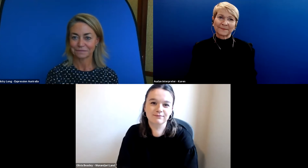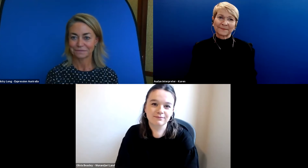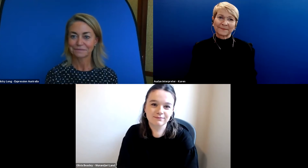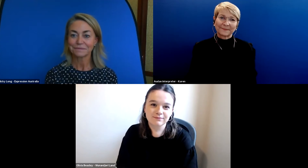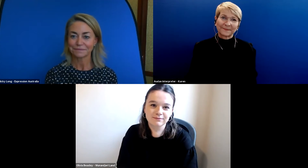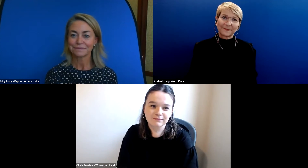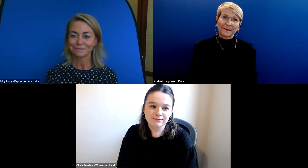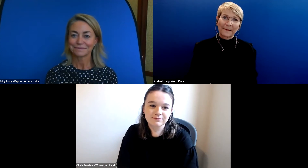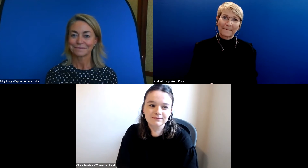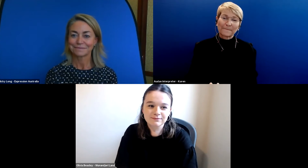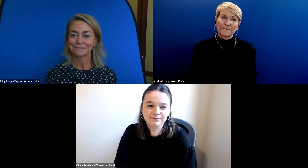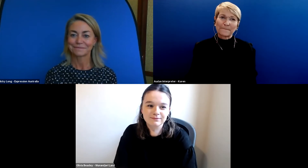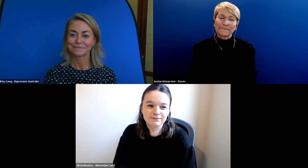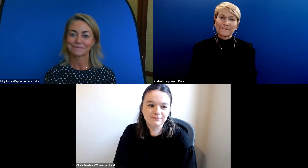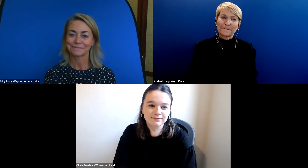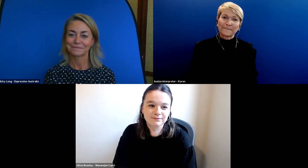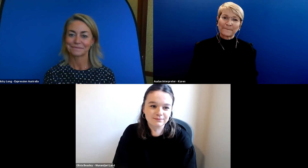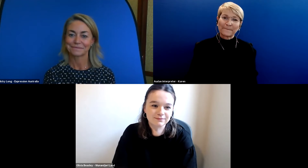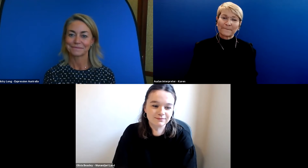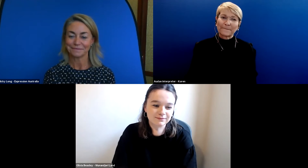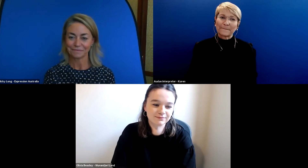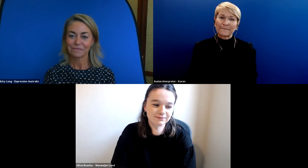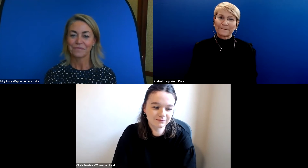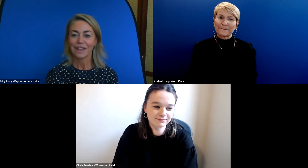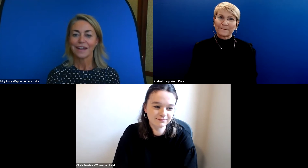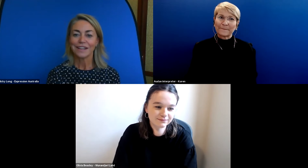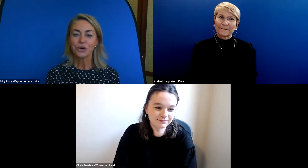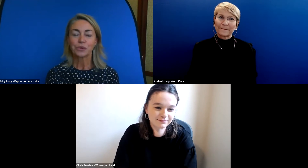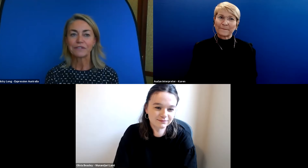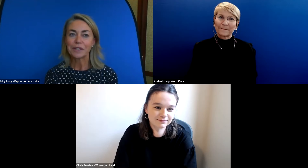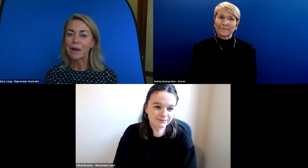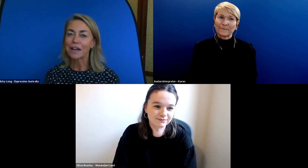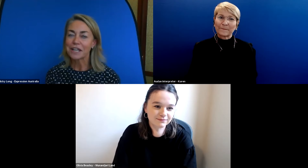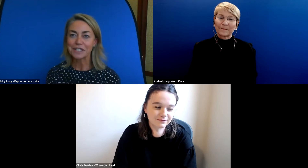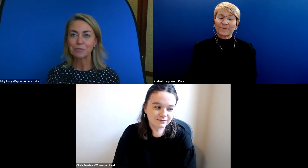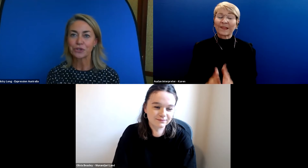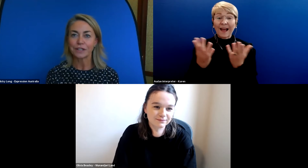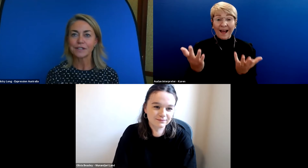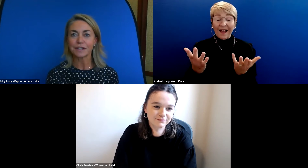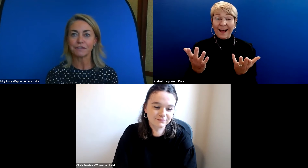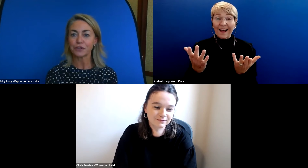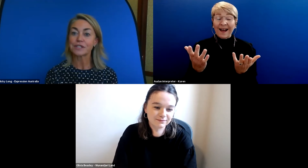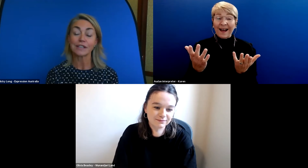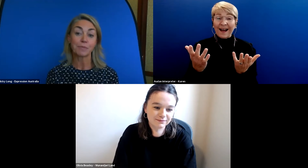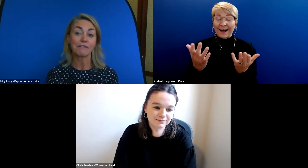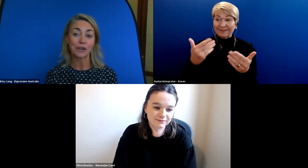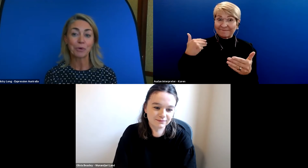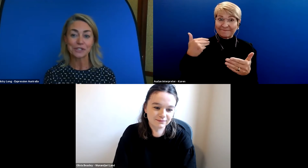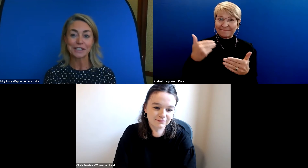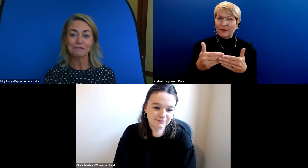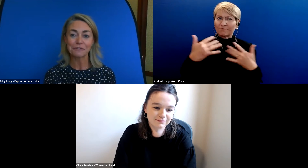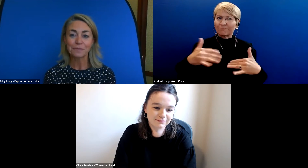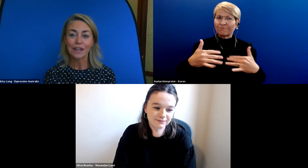Can you inform us in the community of your experience thus far? Well, Livia, my experience firstly has been